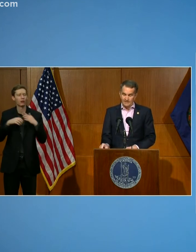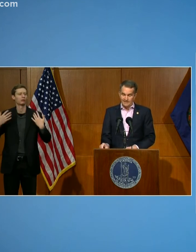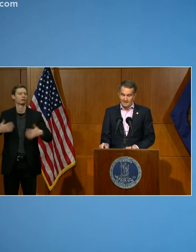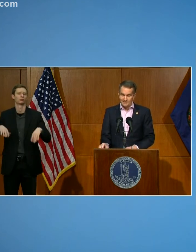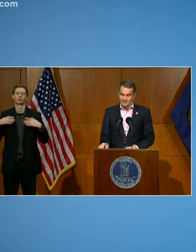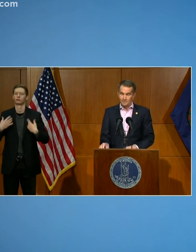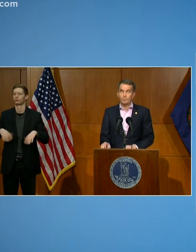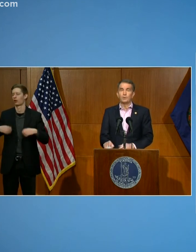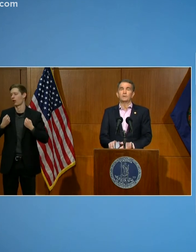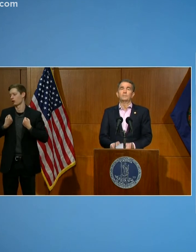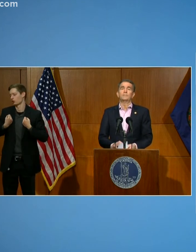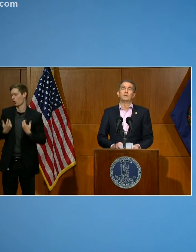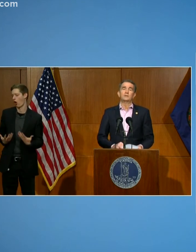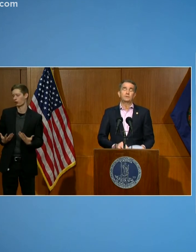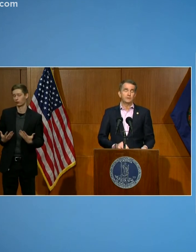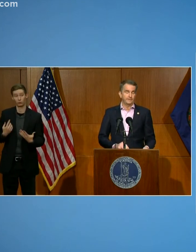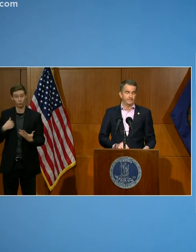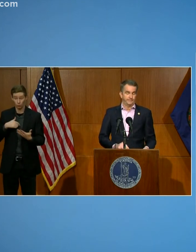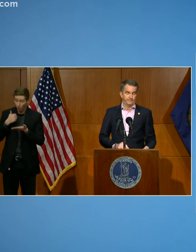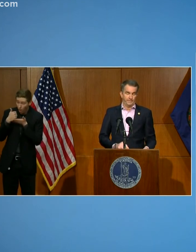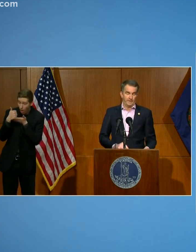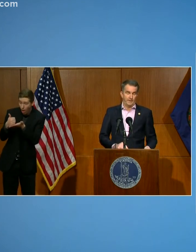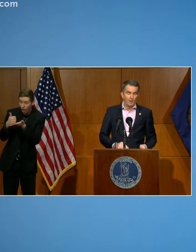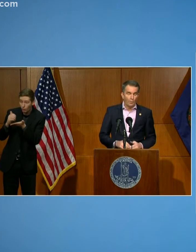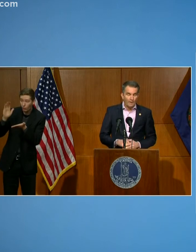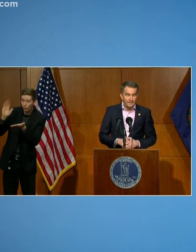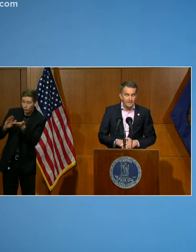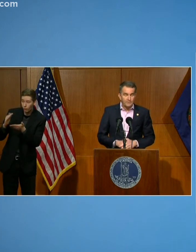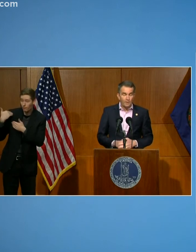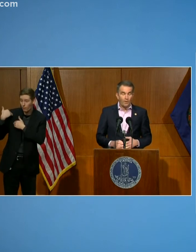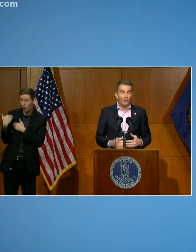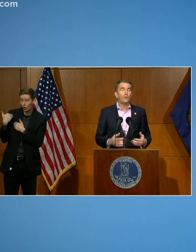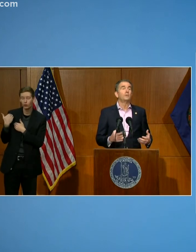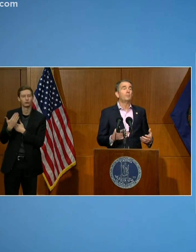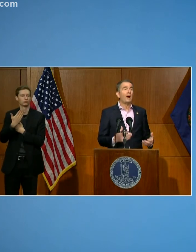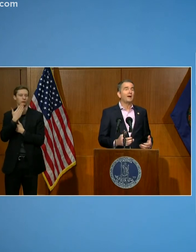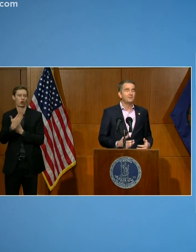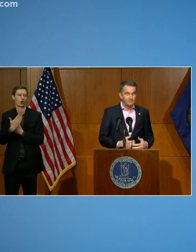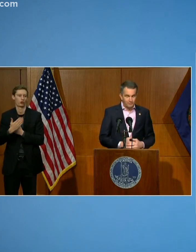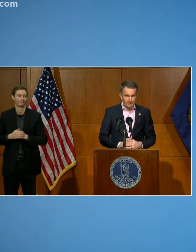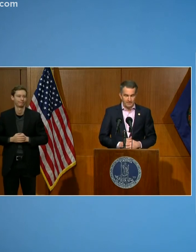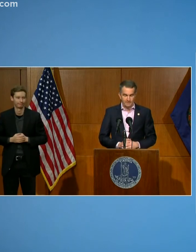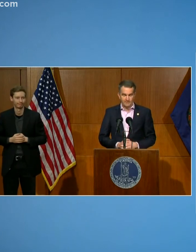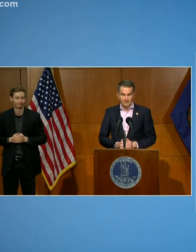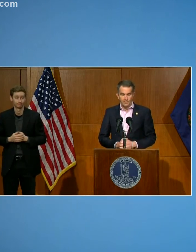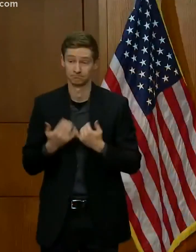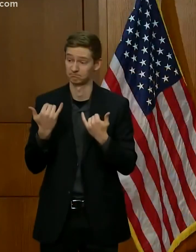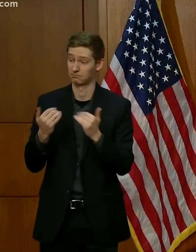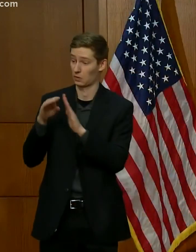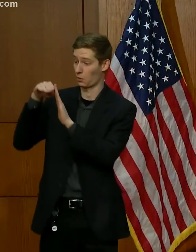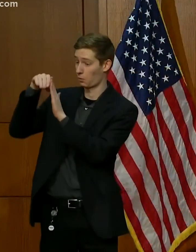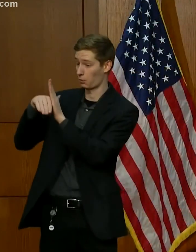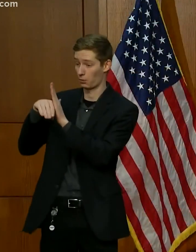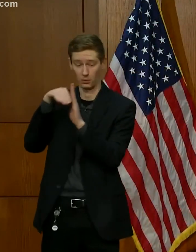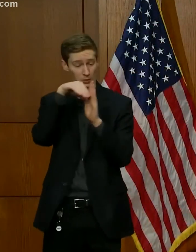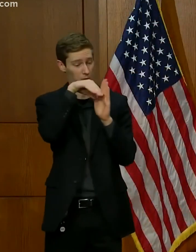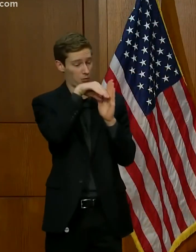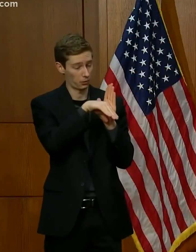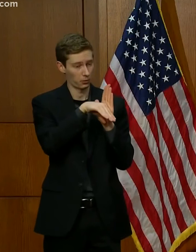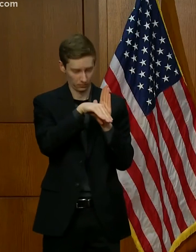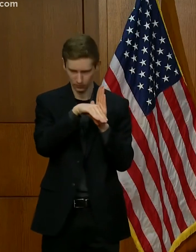anything that lessens their burden is good. While these are all positive trends, we cannot let down